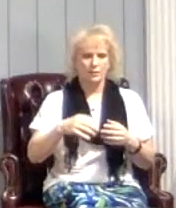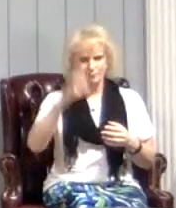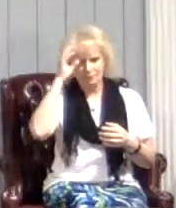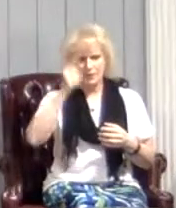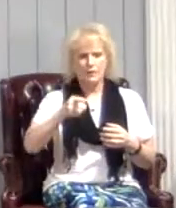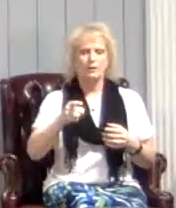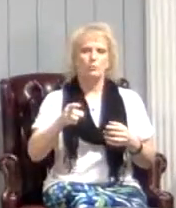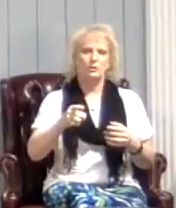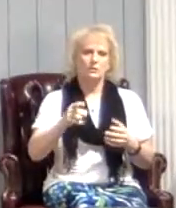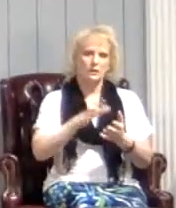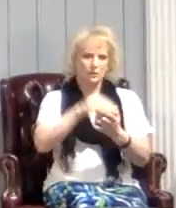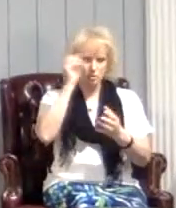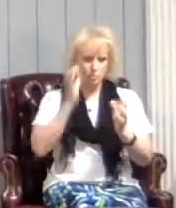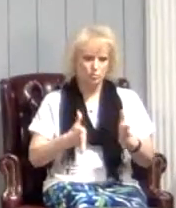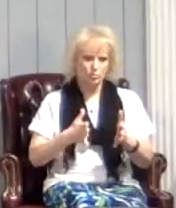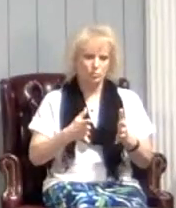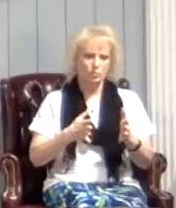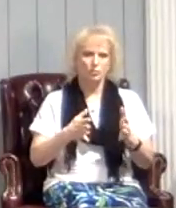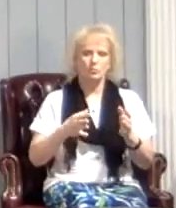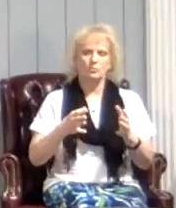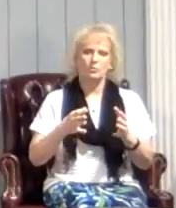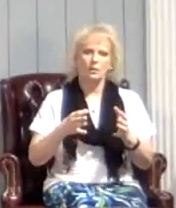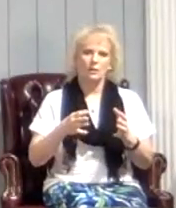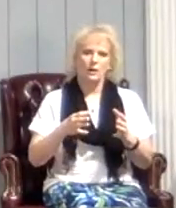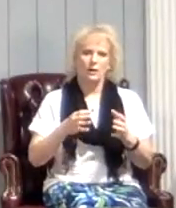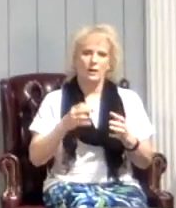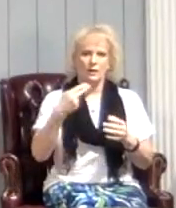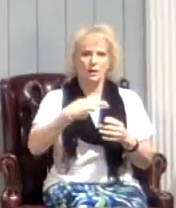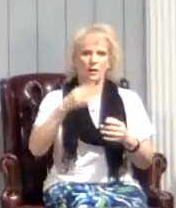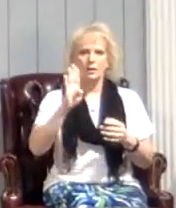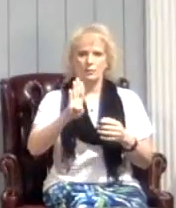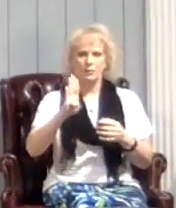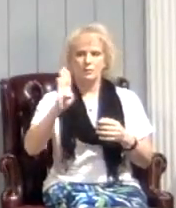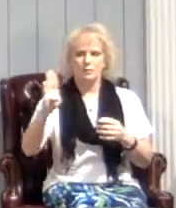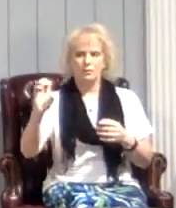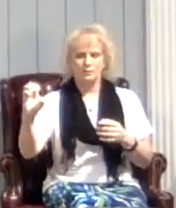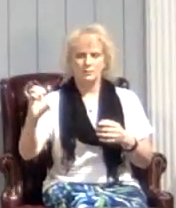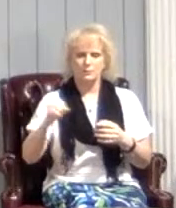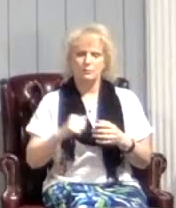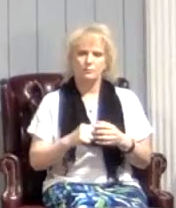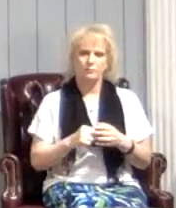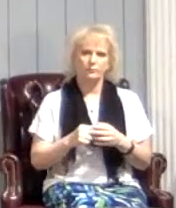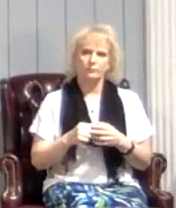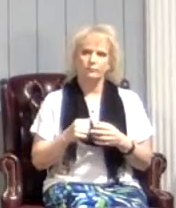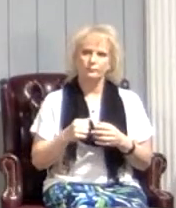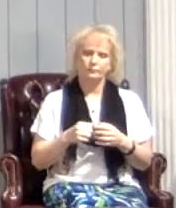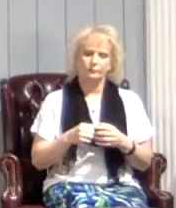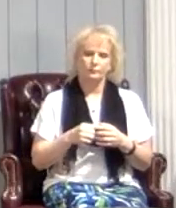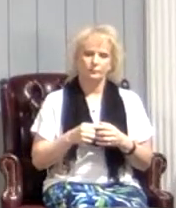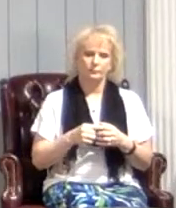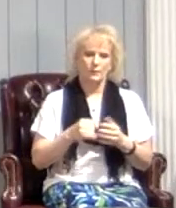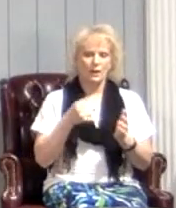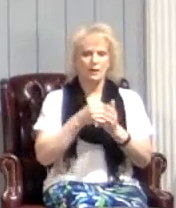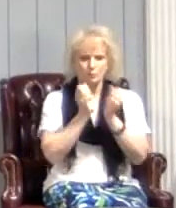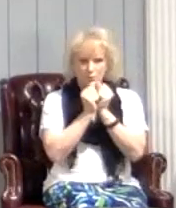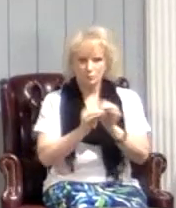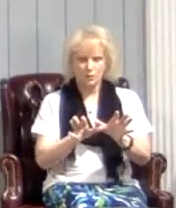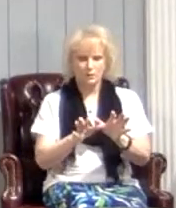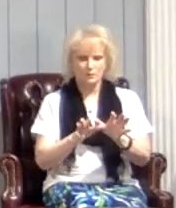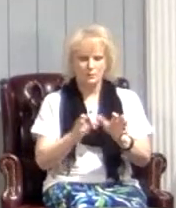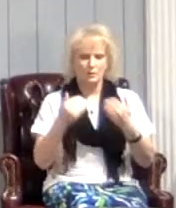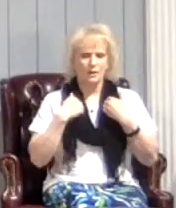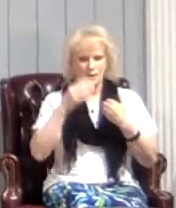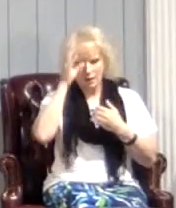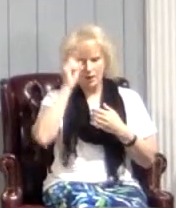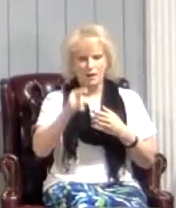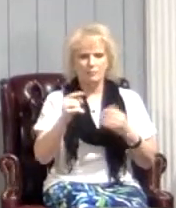there at Pacific Coast, and then he moved with the college to Heartland and was a part of all of that. And it's always a blessing to have Tad here